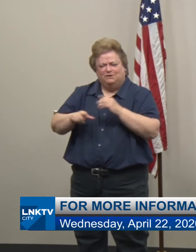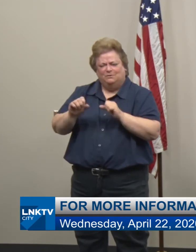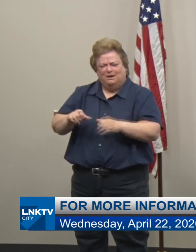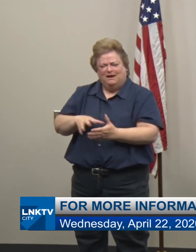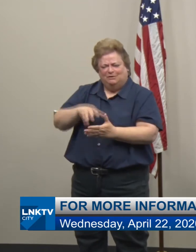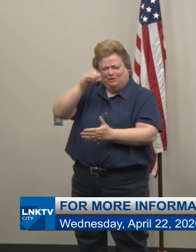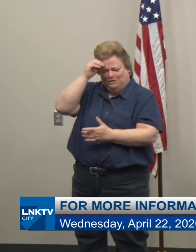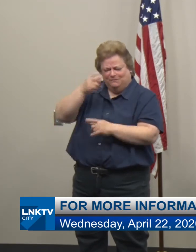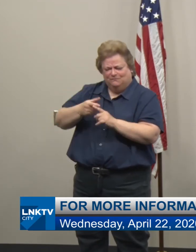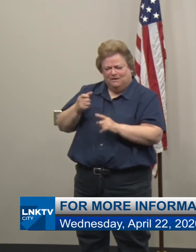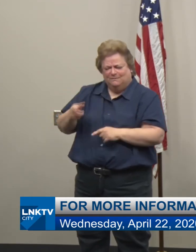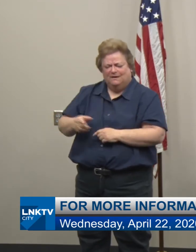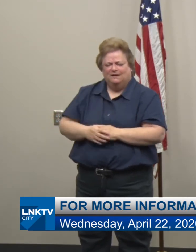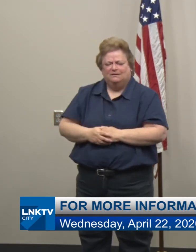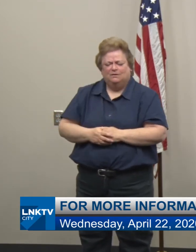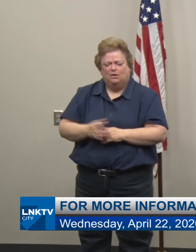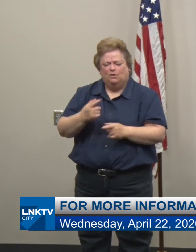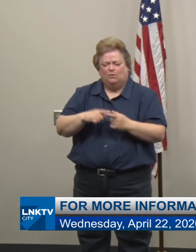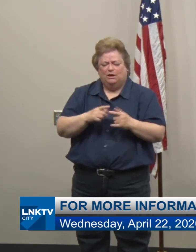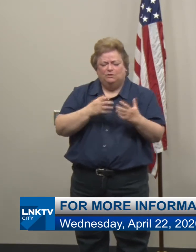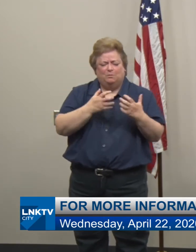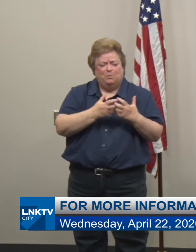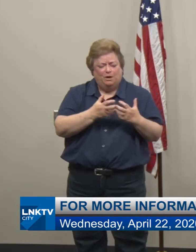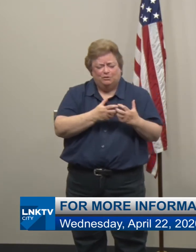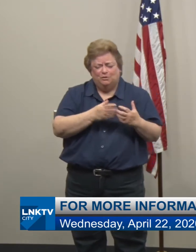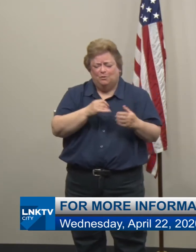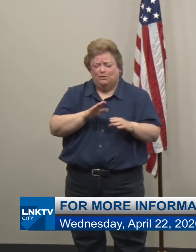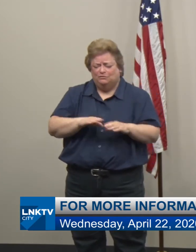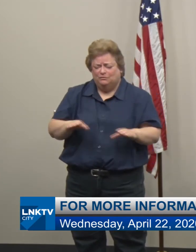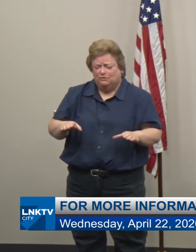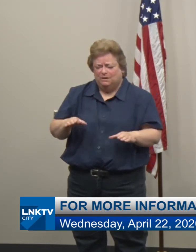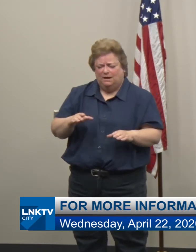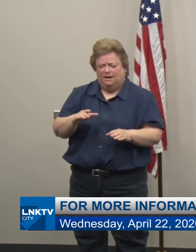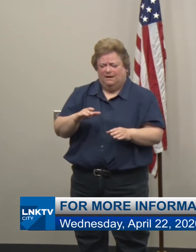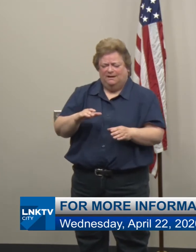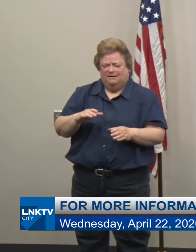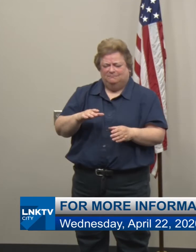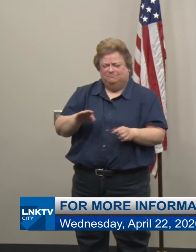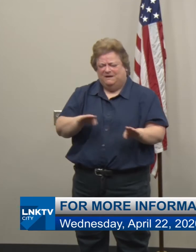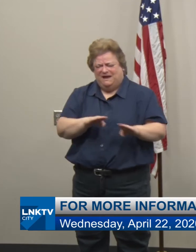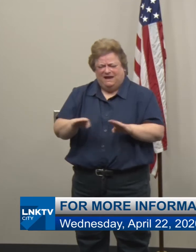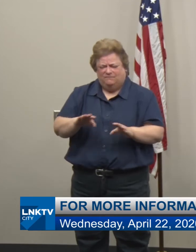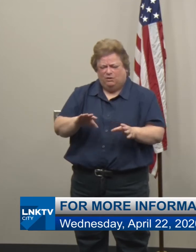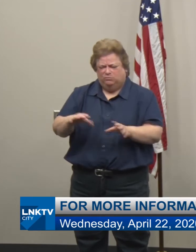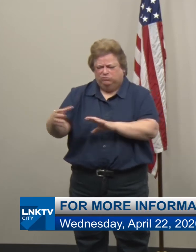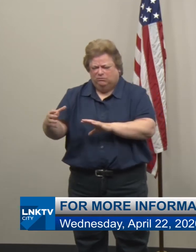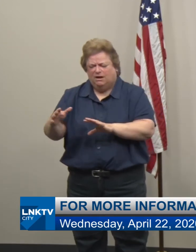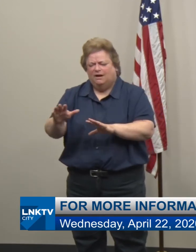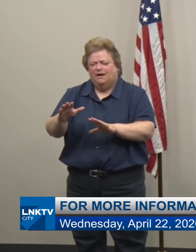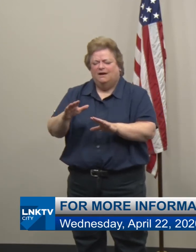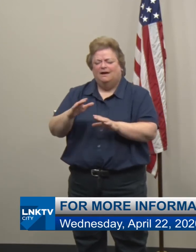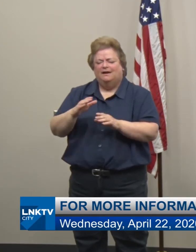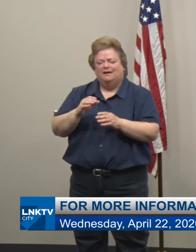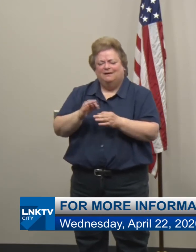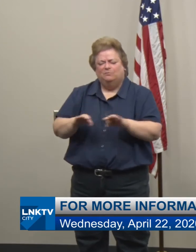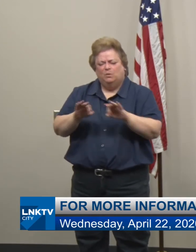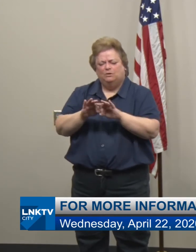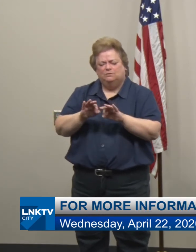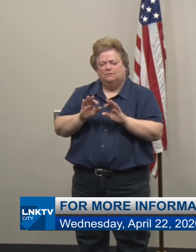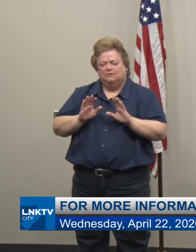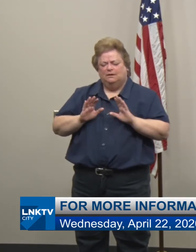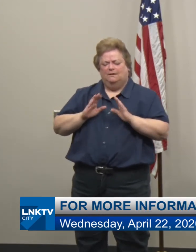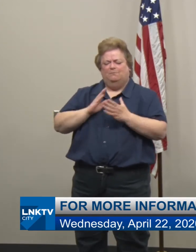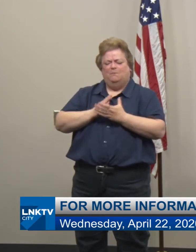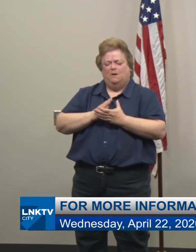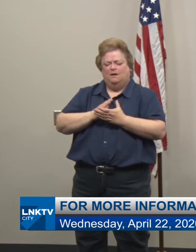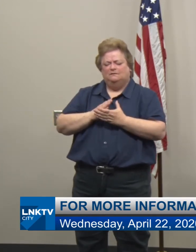react immediately when your partner or your children display unsettling behavior. It's important to pause before responding and recognize that